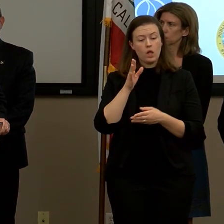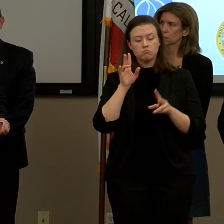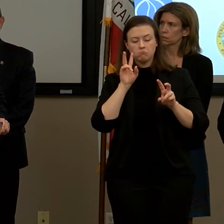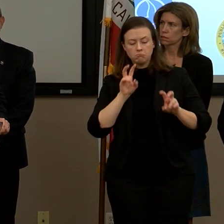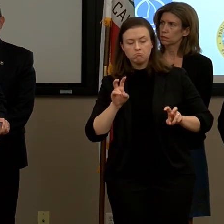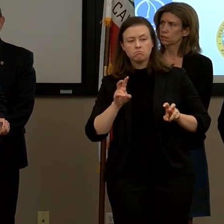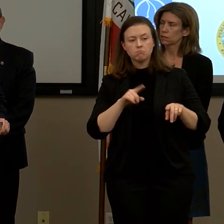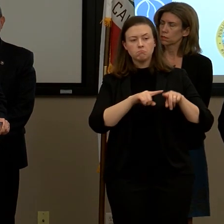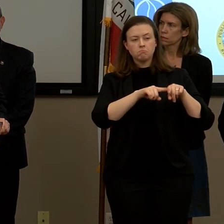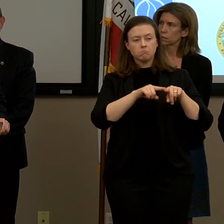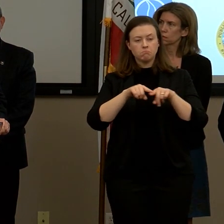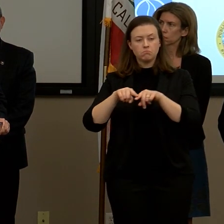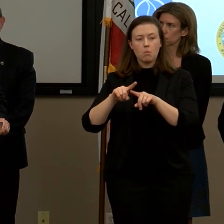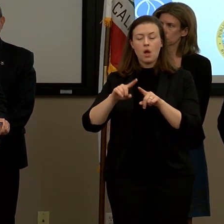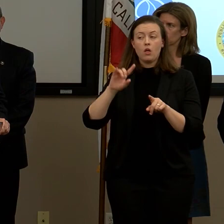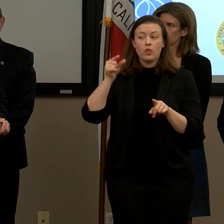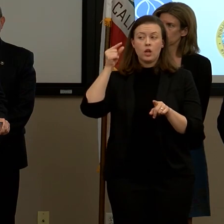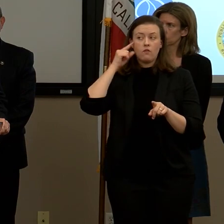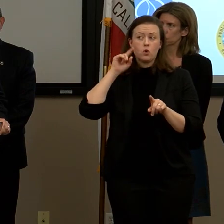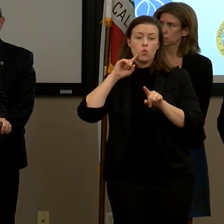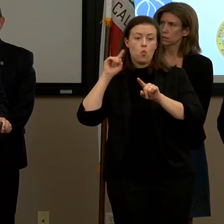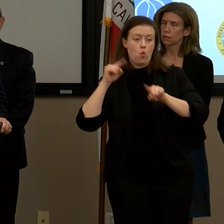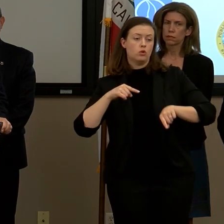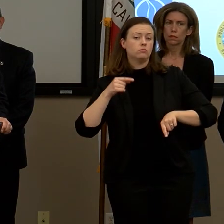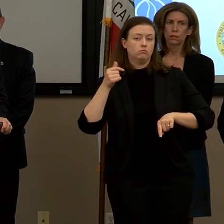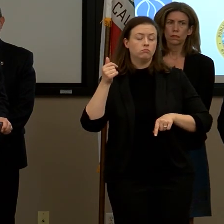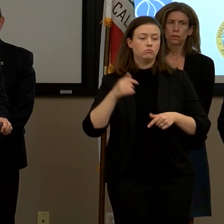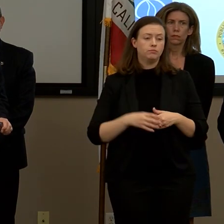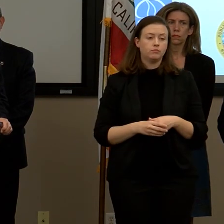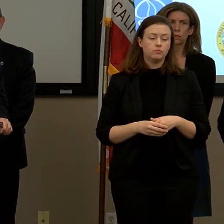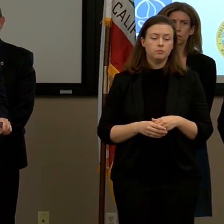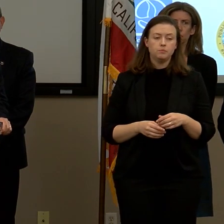of the governor's order.